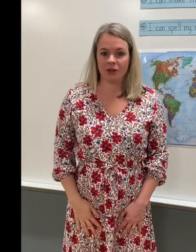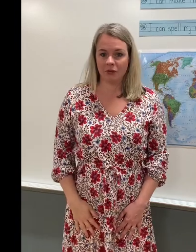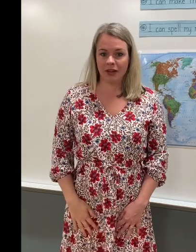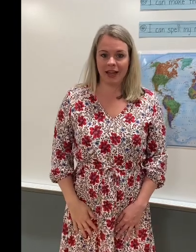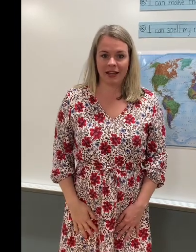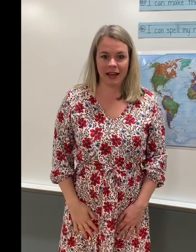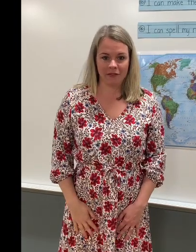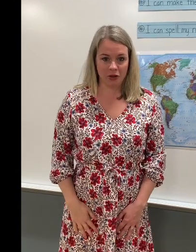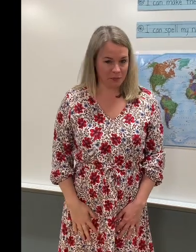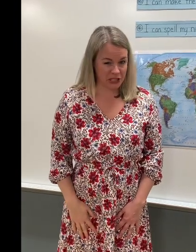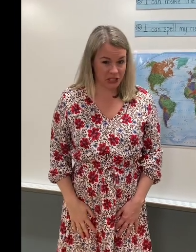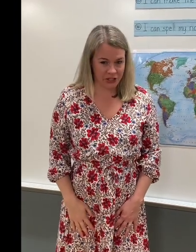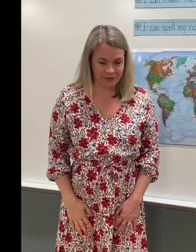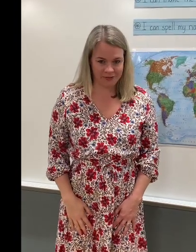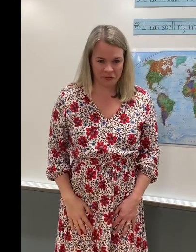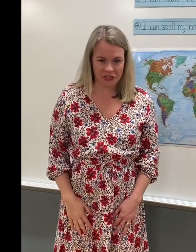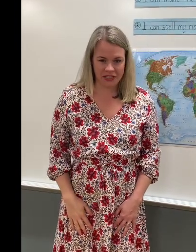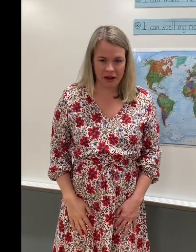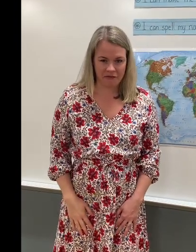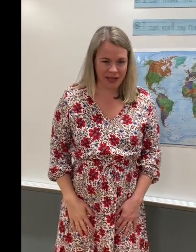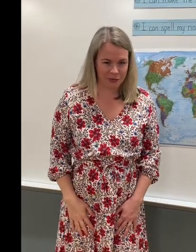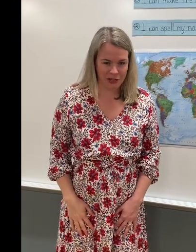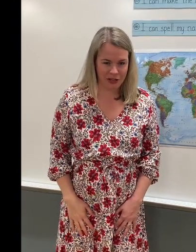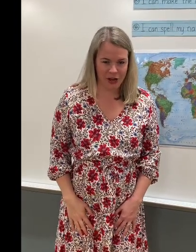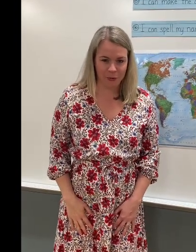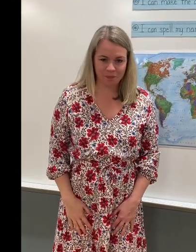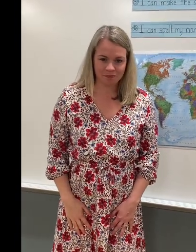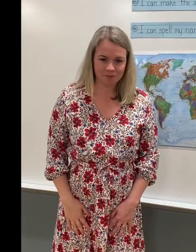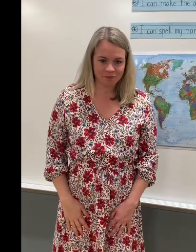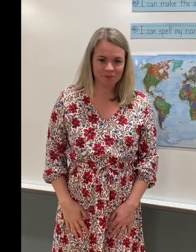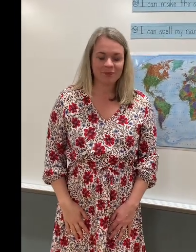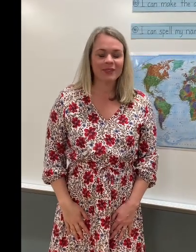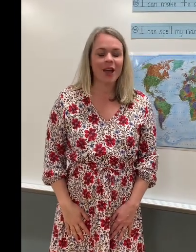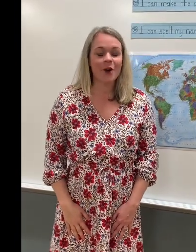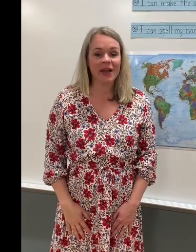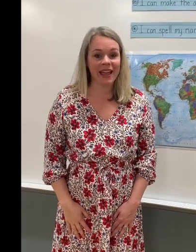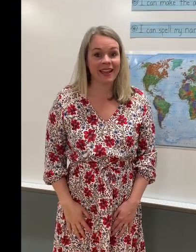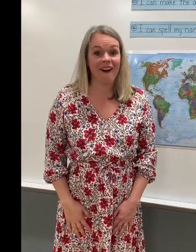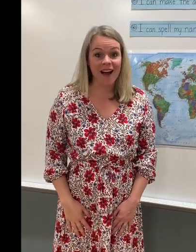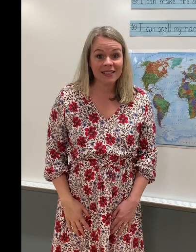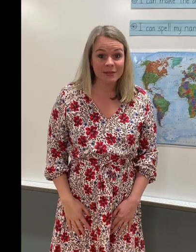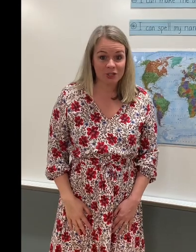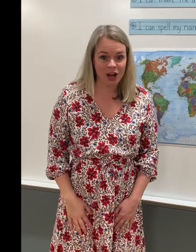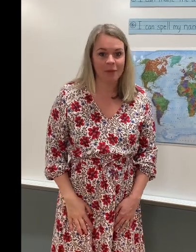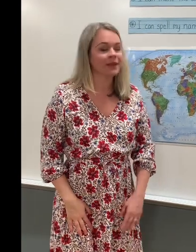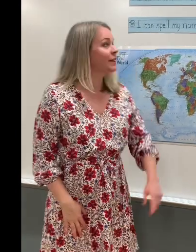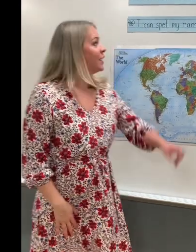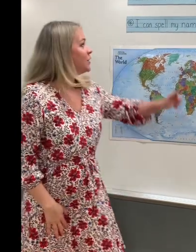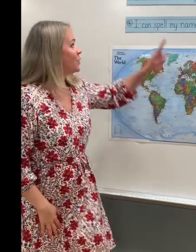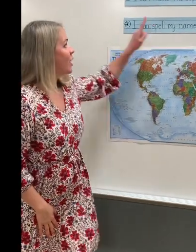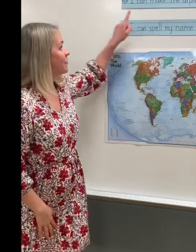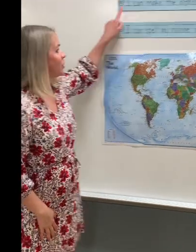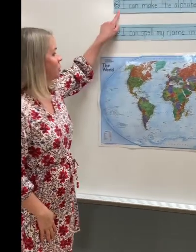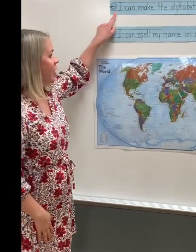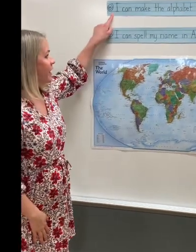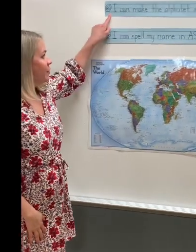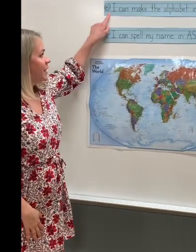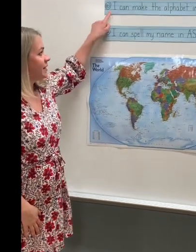and I can have a competition. We'll see how fast we can go. Okay, awesome job. So our first target was